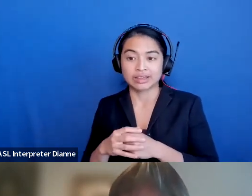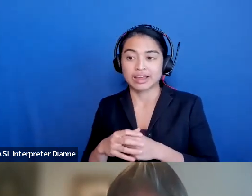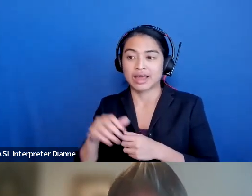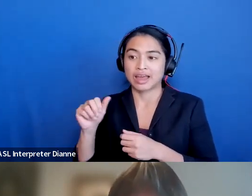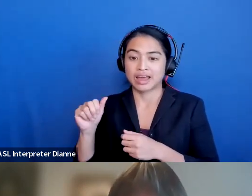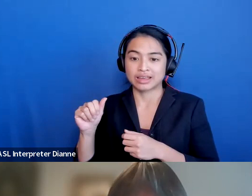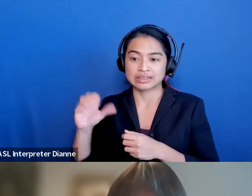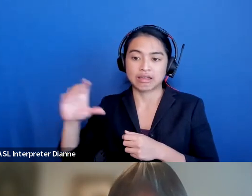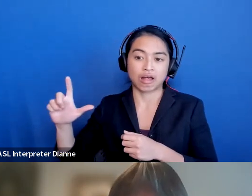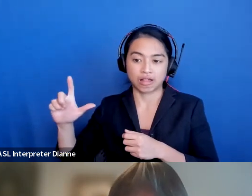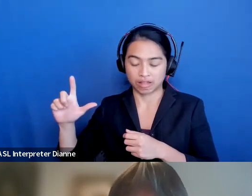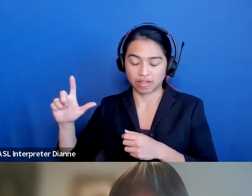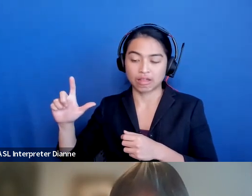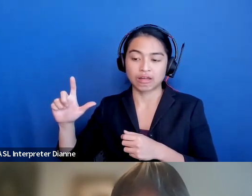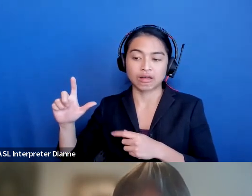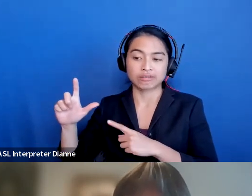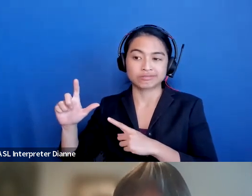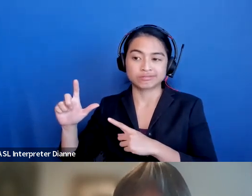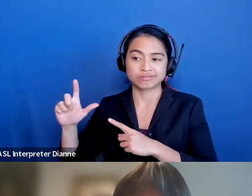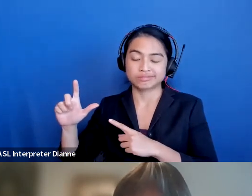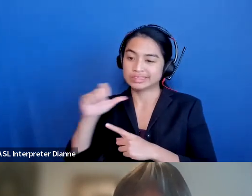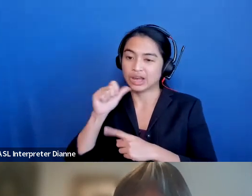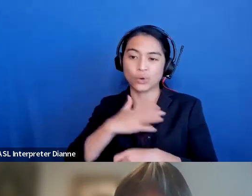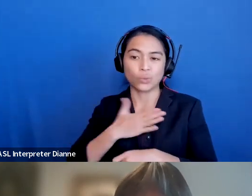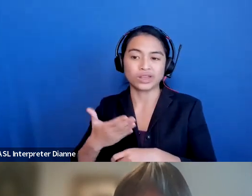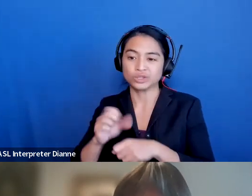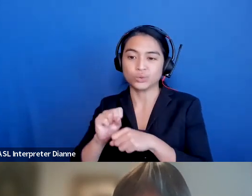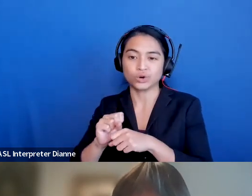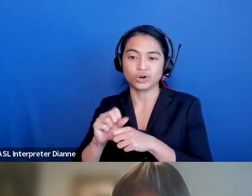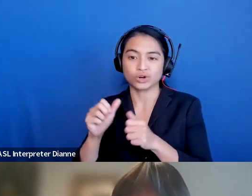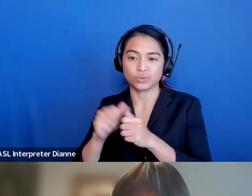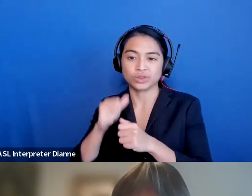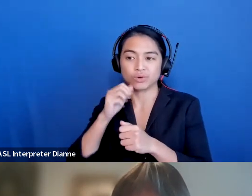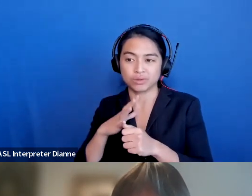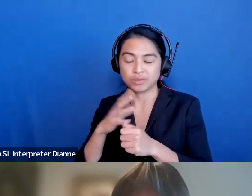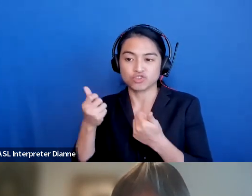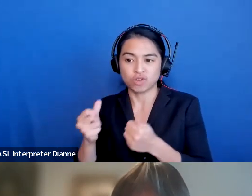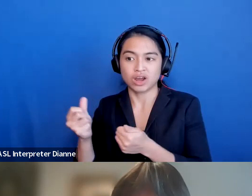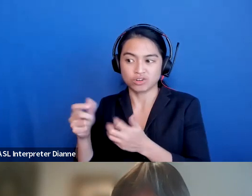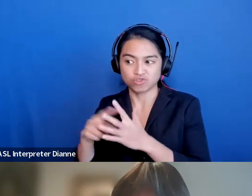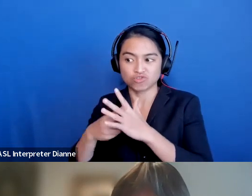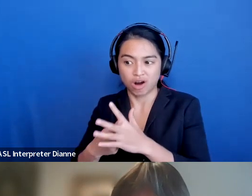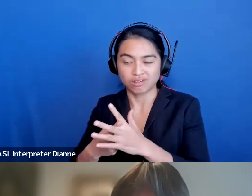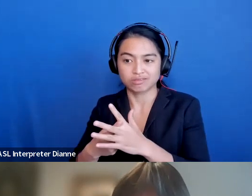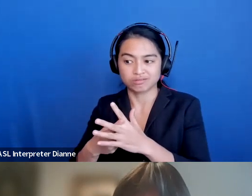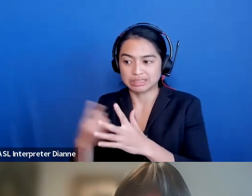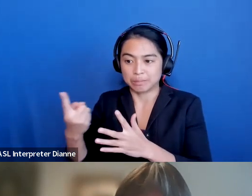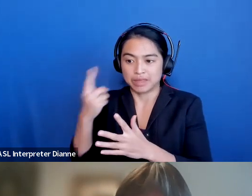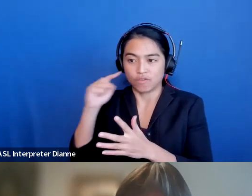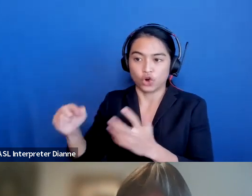ACL not willing to work with the woman that tried to really help get something started here for